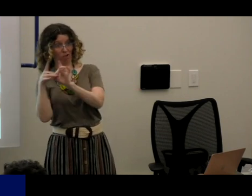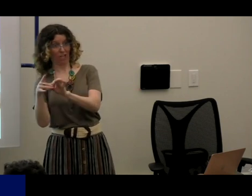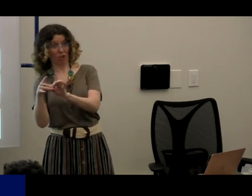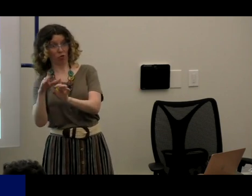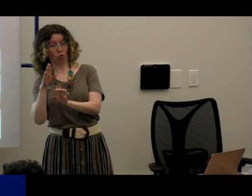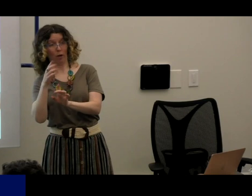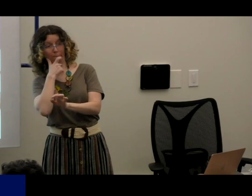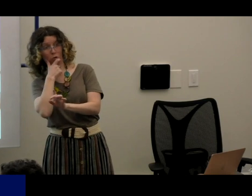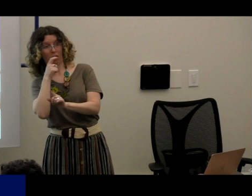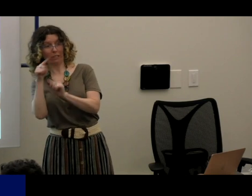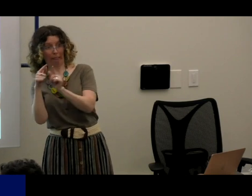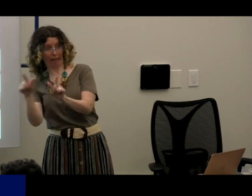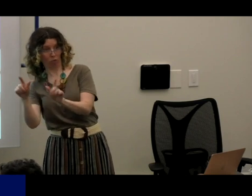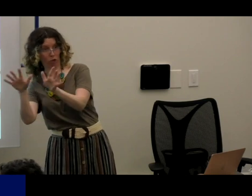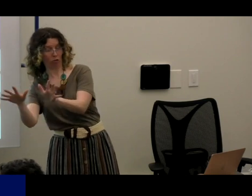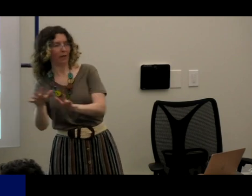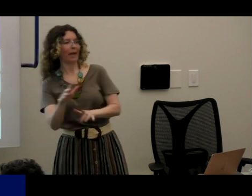locations. British Sign Language